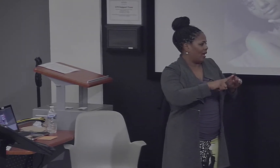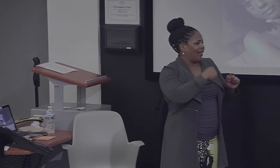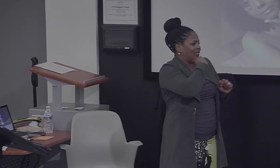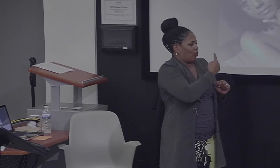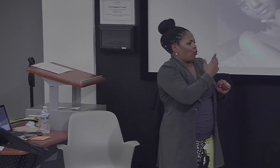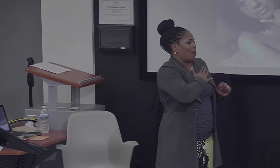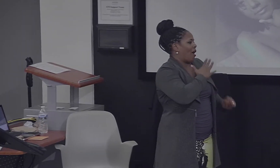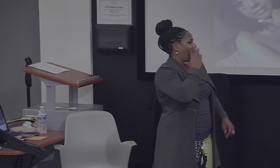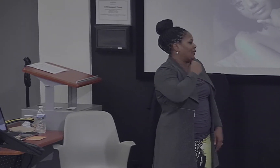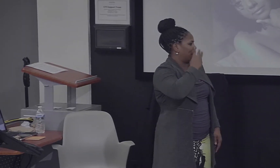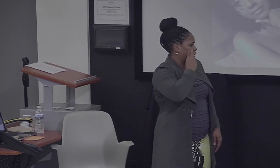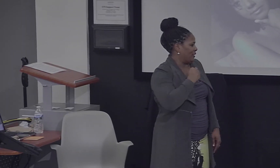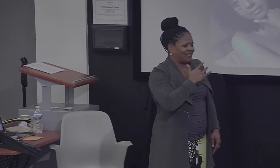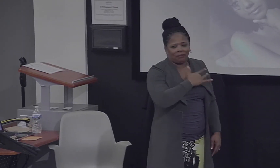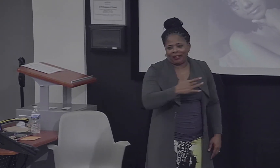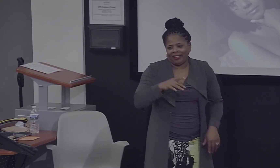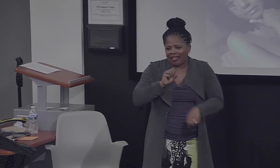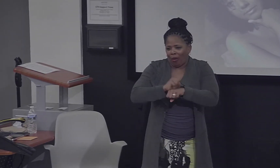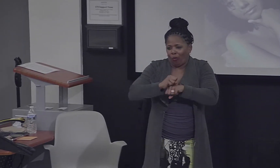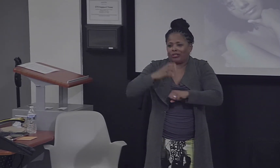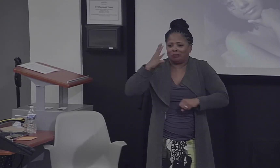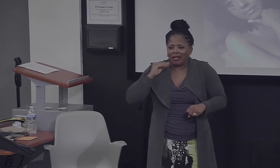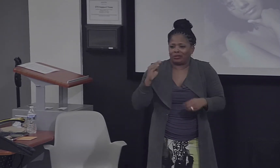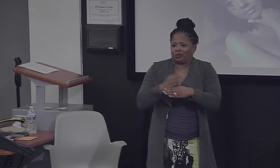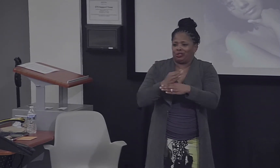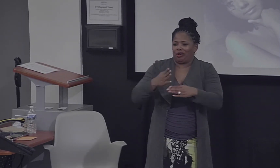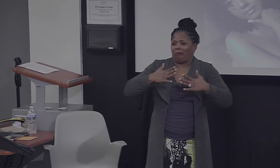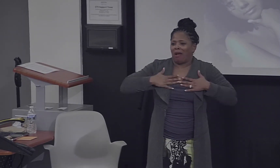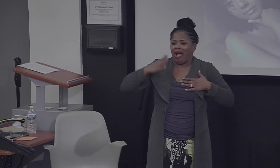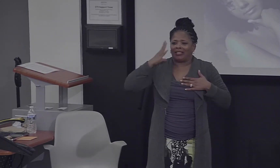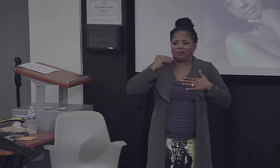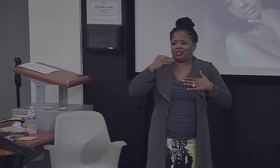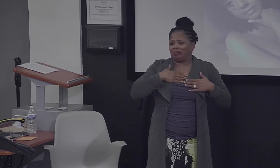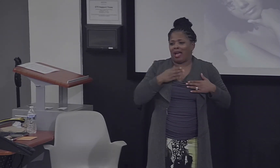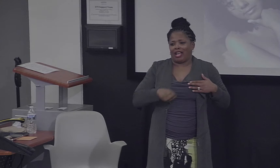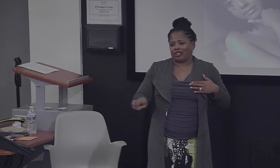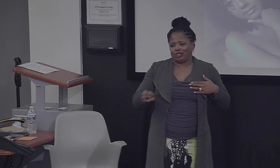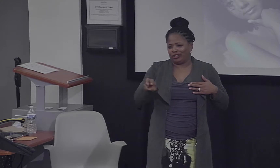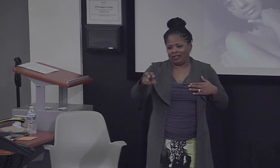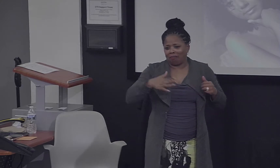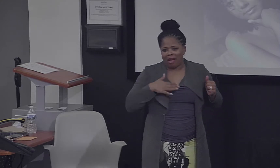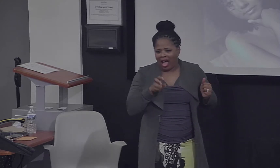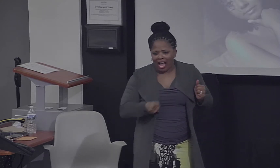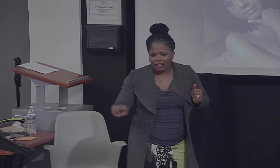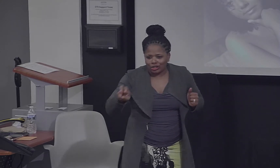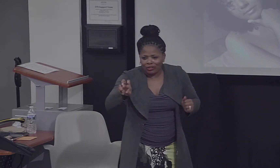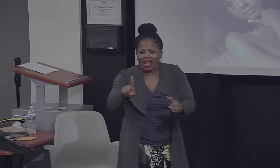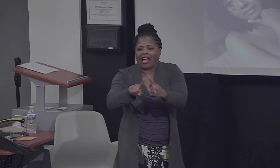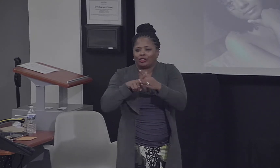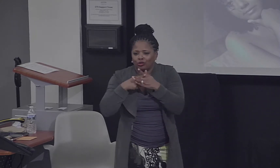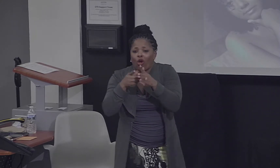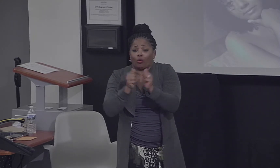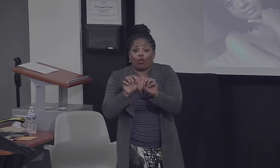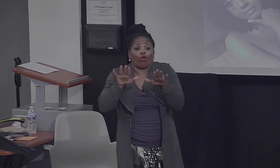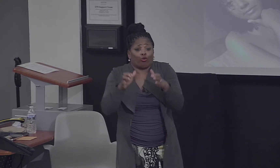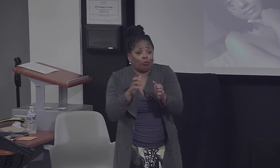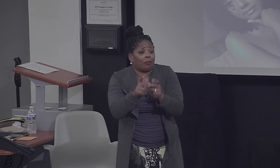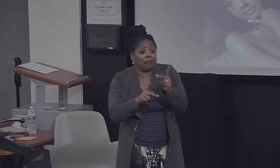have all of the answers. As again, I say I have my experience, and I've worked for many years, but this has been my journey, my